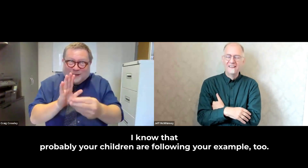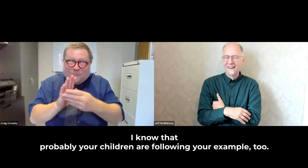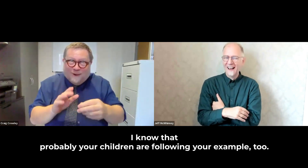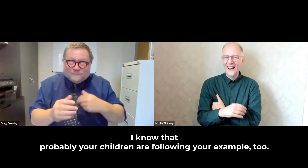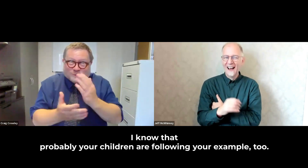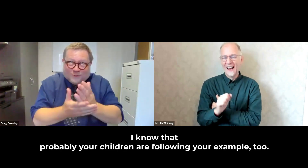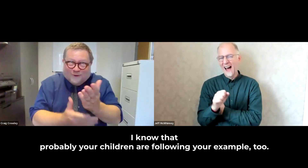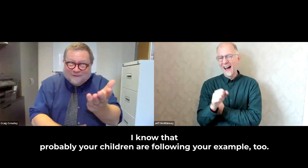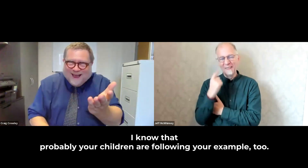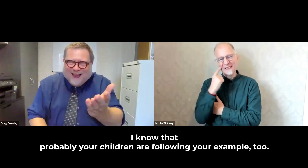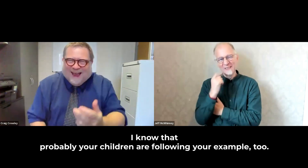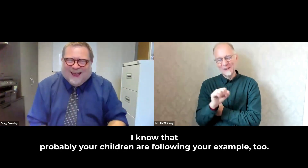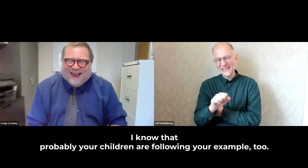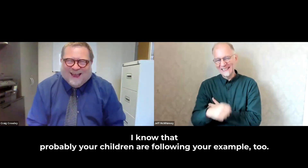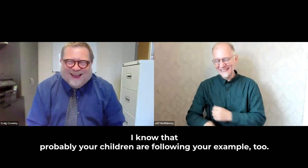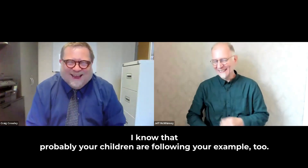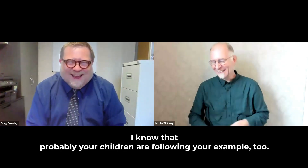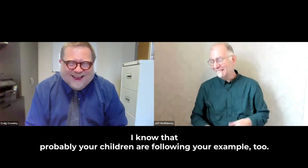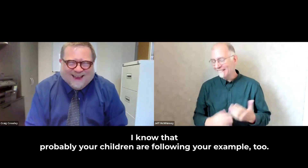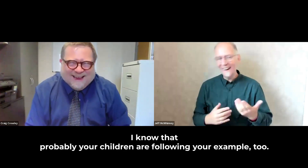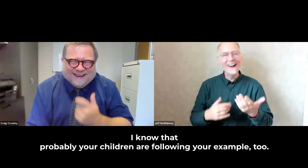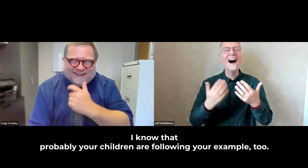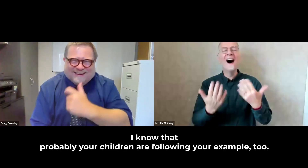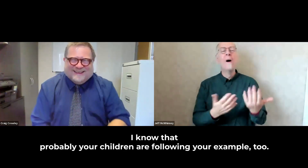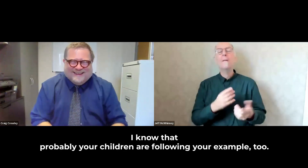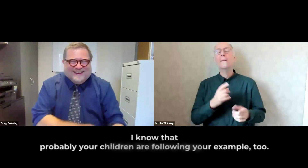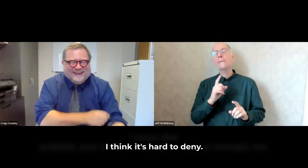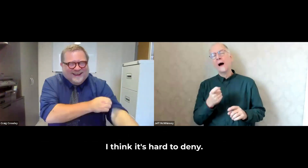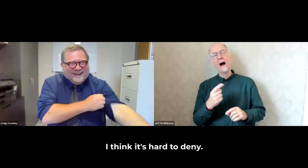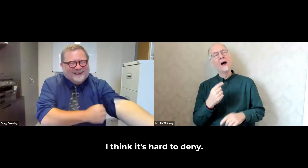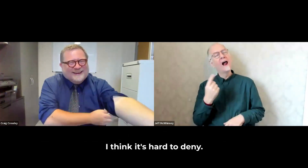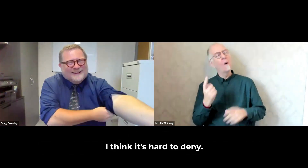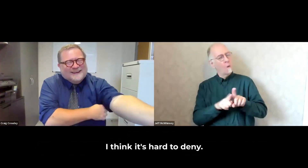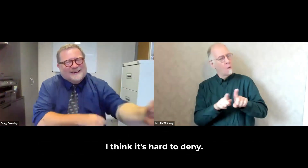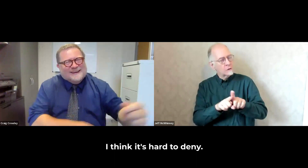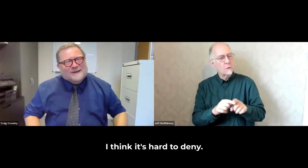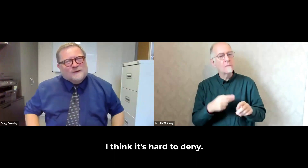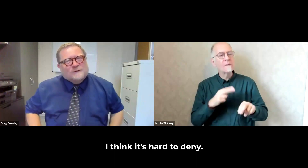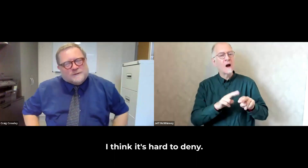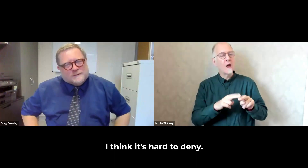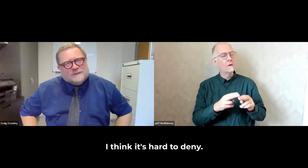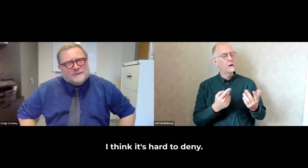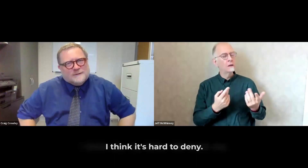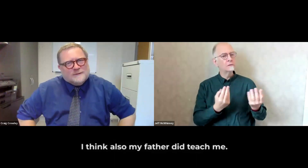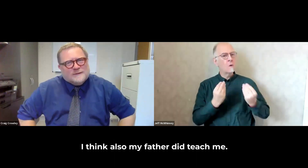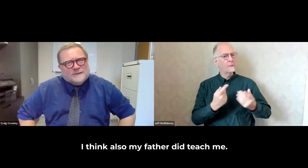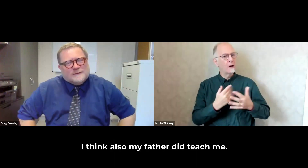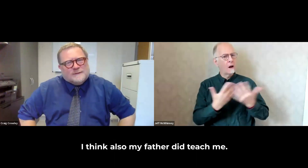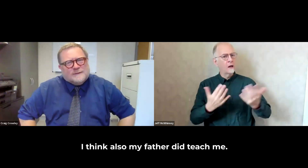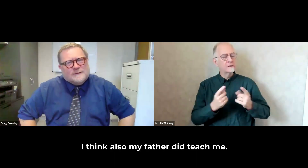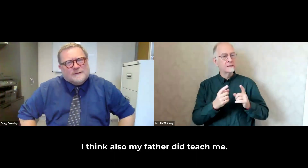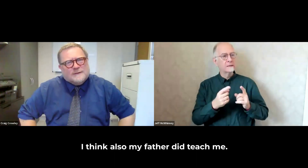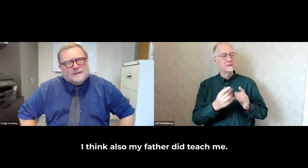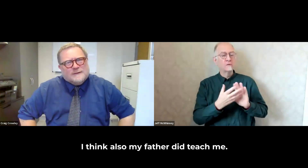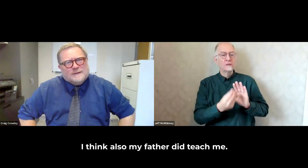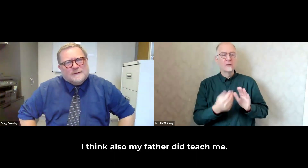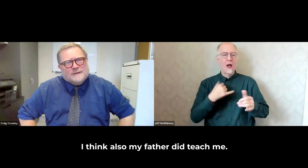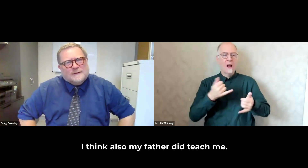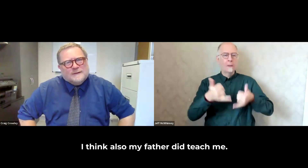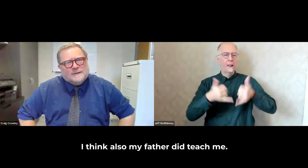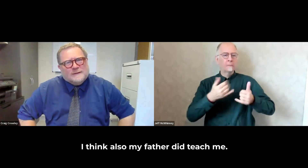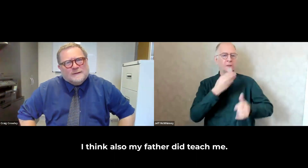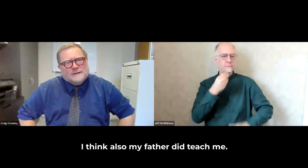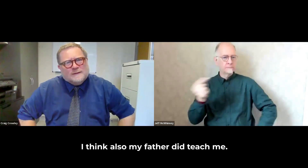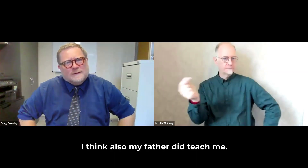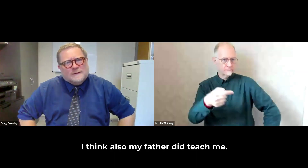today. I know that probably your children are following your example too. I, I think it's hard to deny. Um, I think also my father